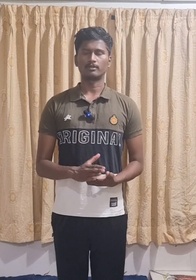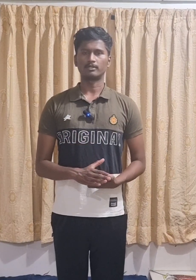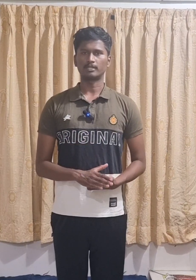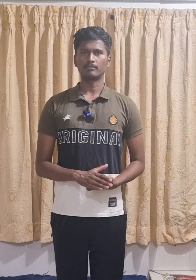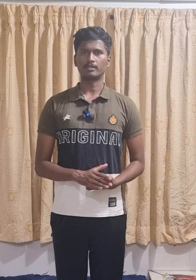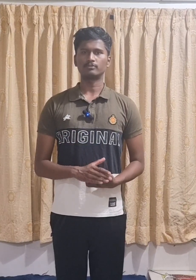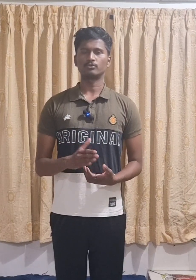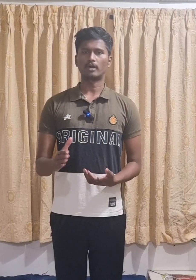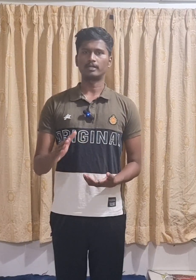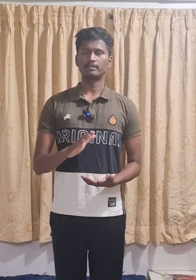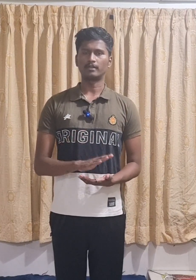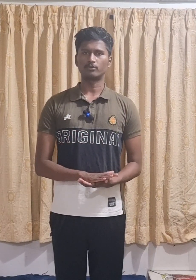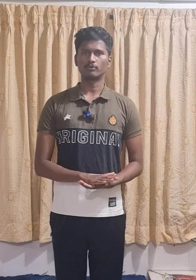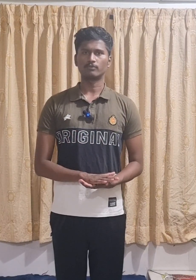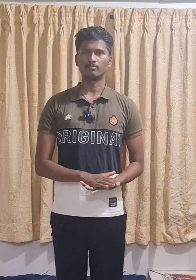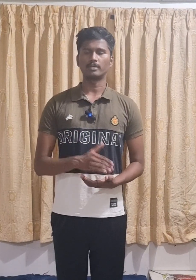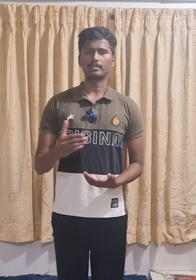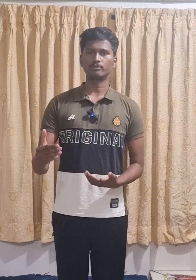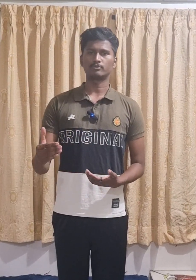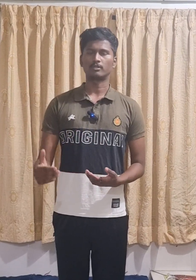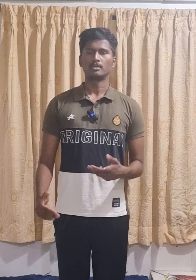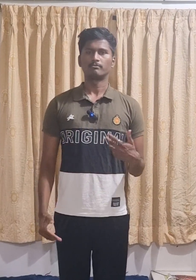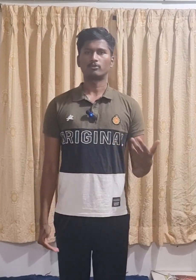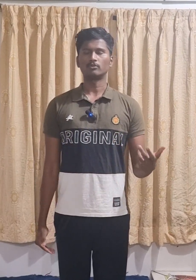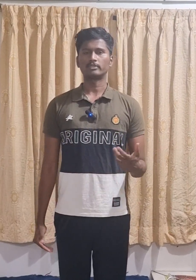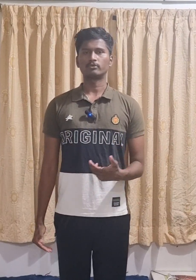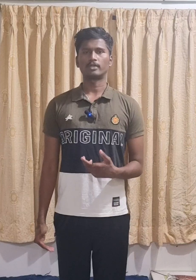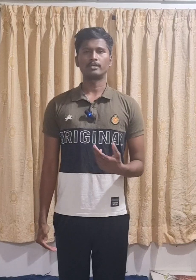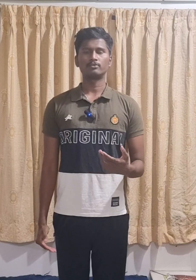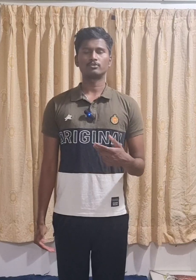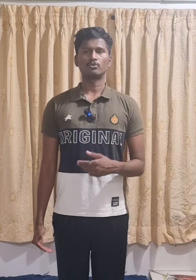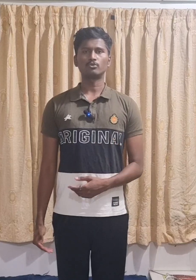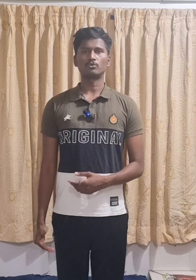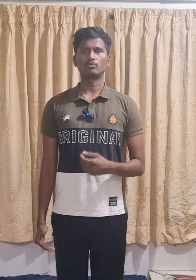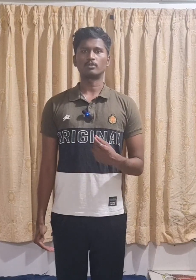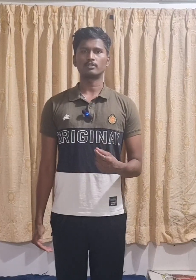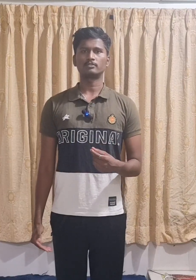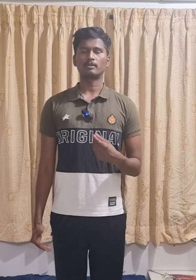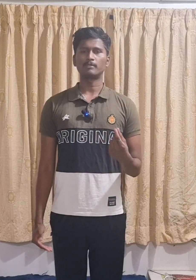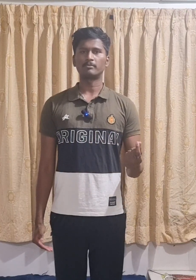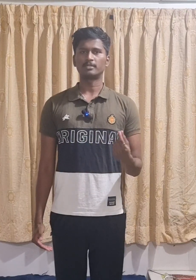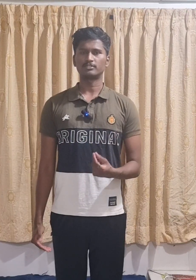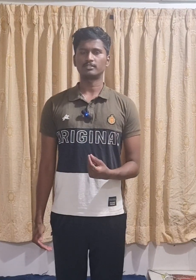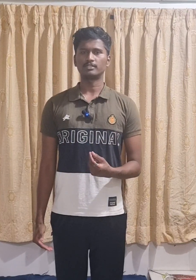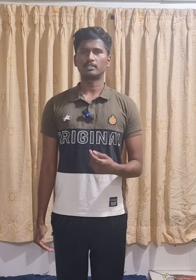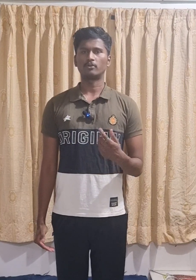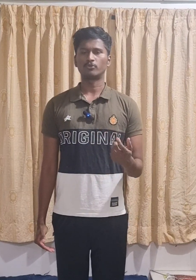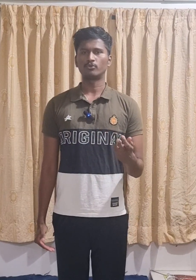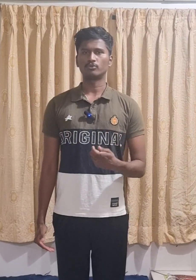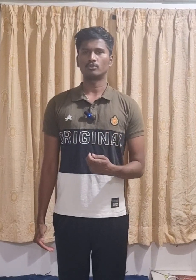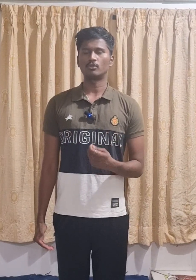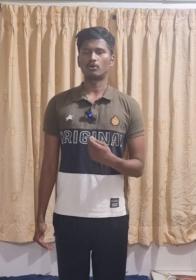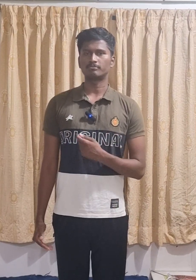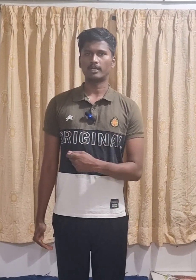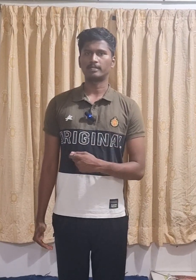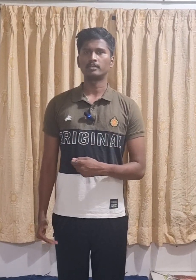written by us to hide that code from the end user, because end user don't know what is the implementation detail and don't know the logic behind it,